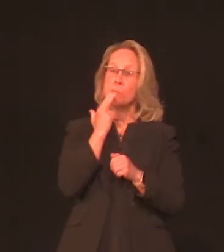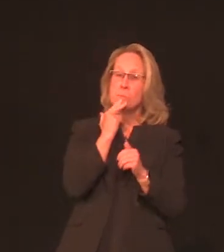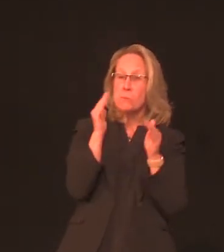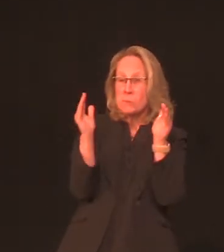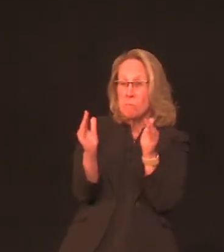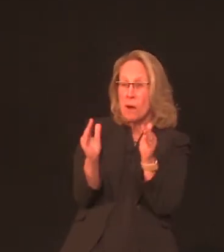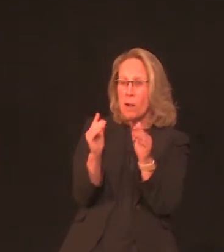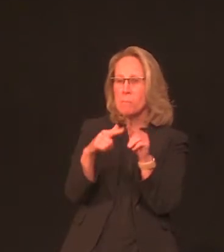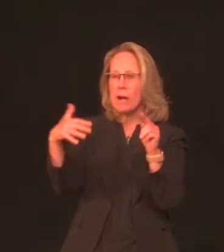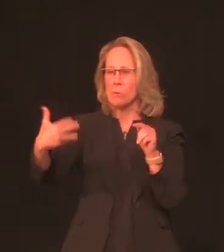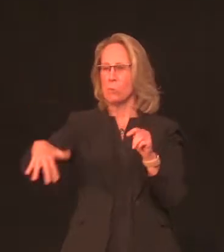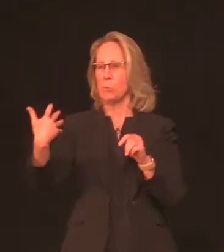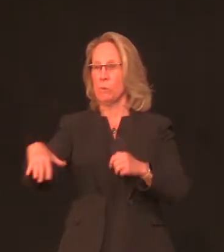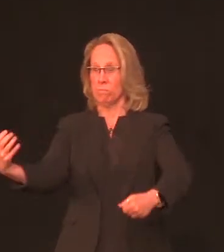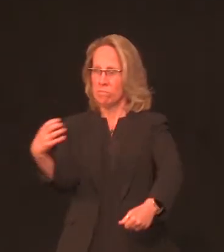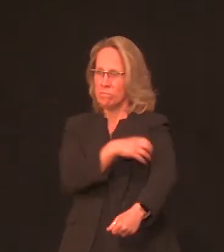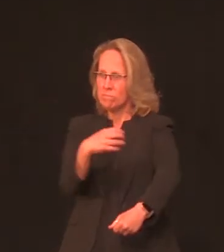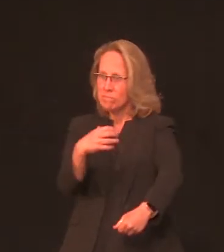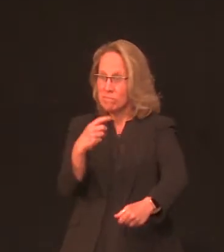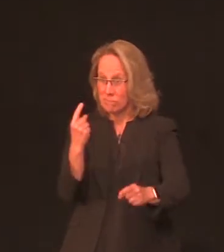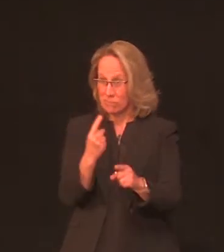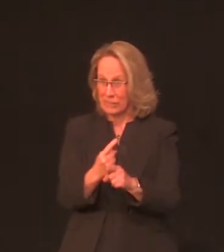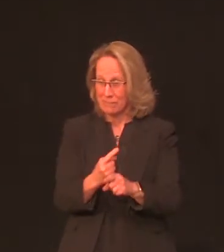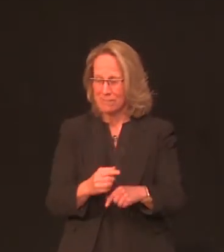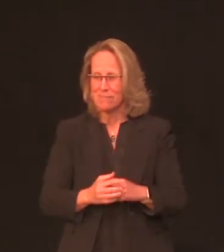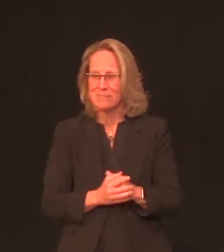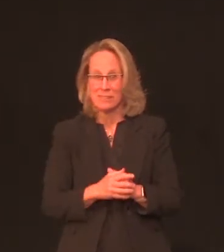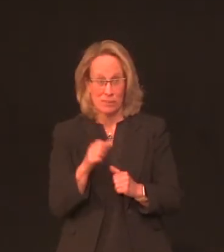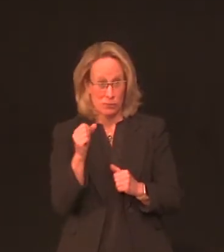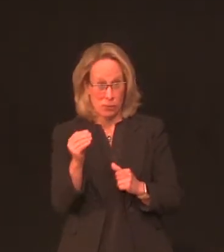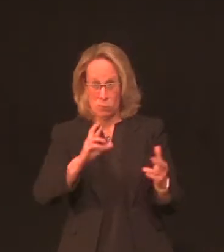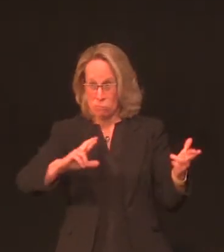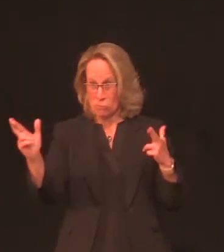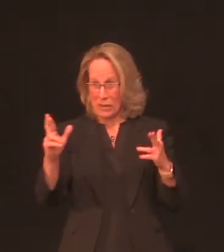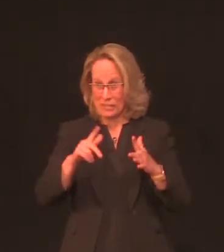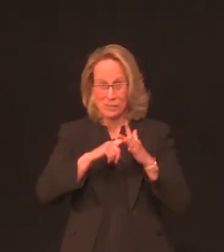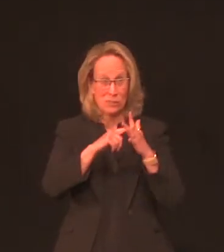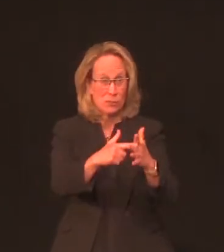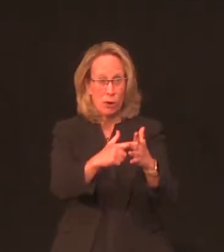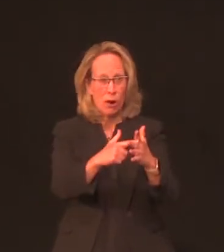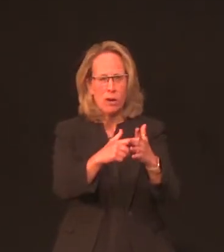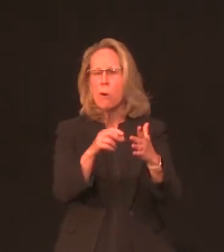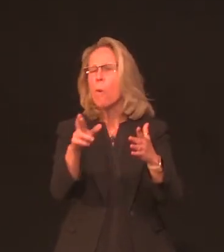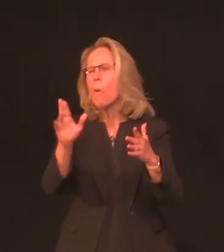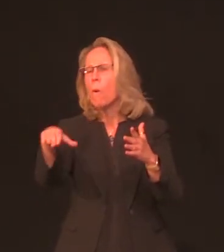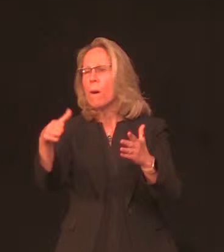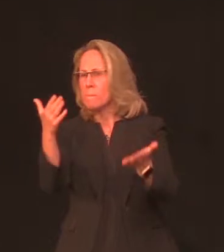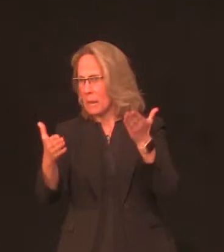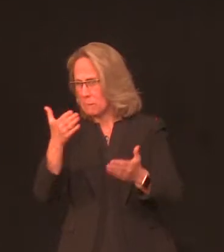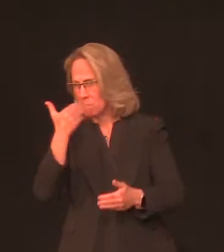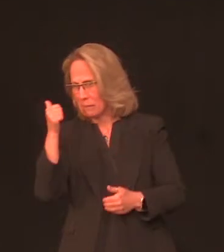mighty. So shall we get started, or should we put graduation off until tomorrow?